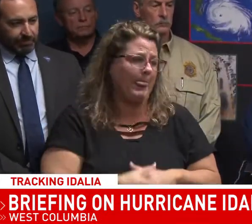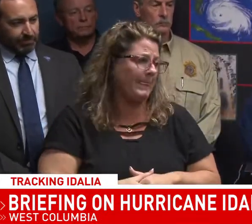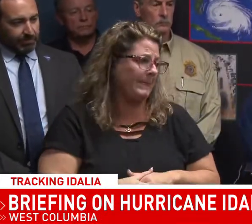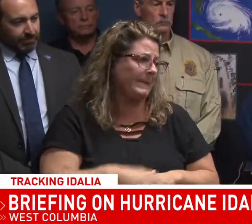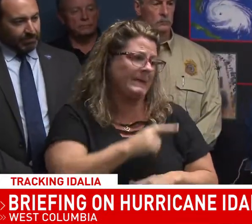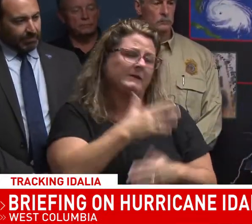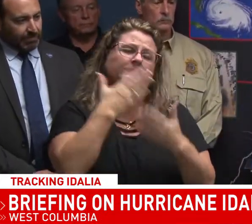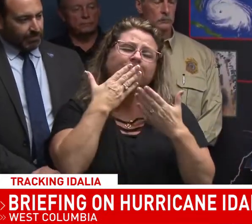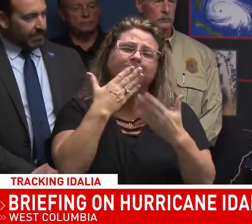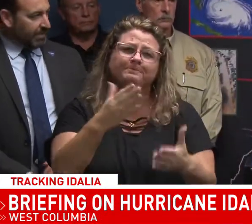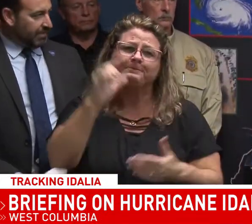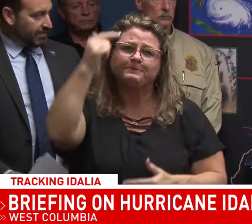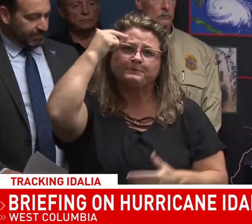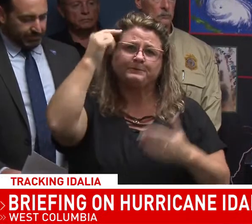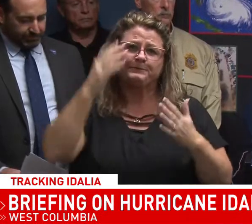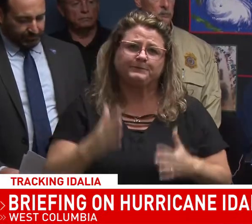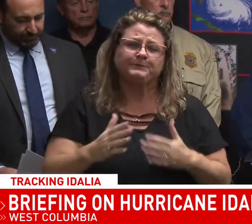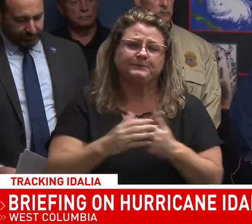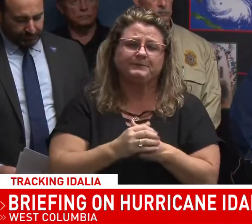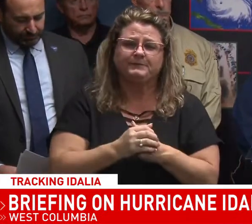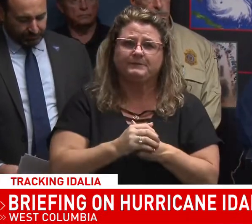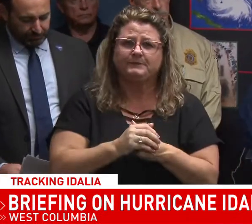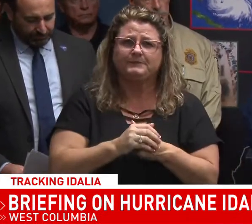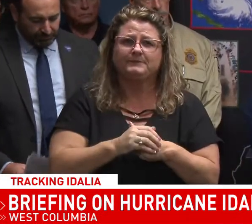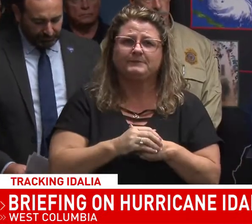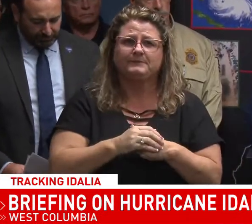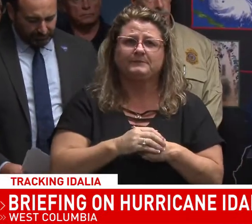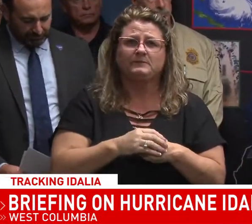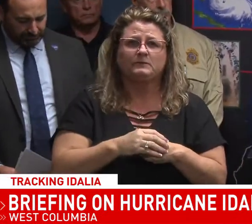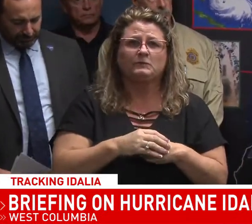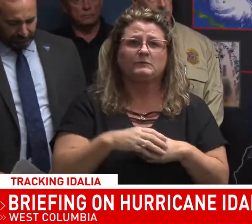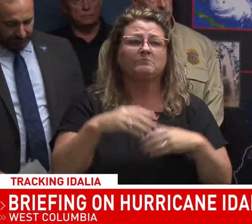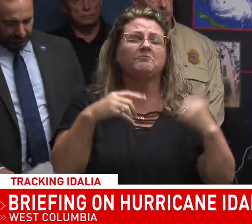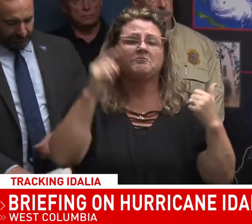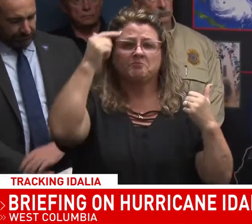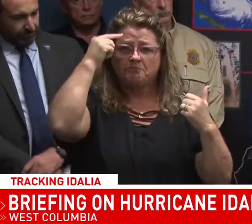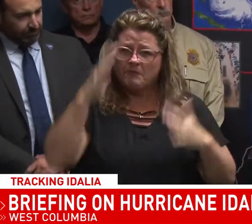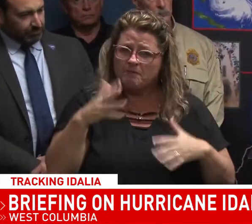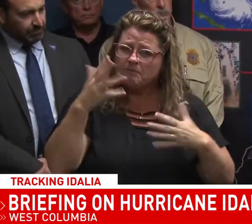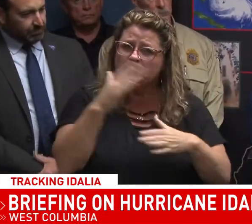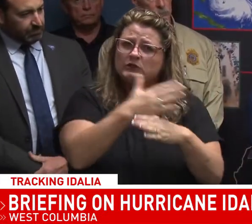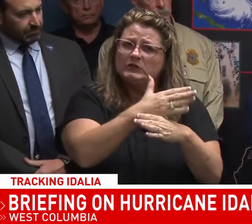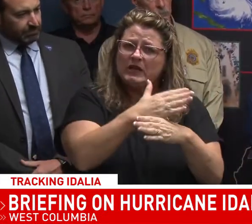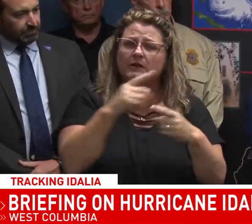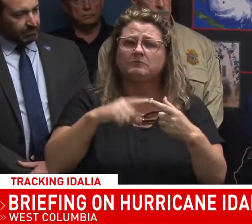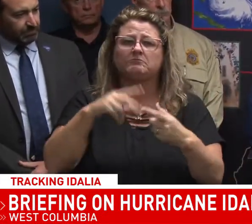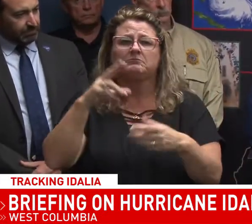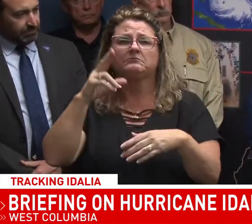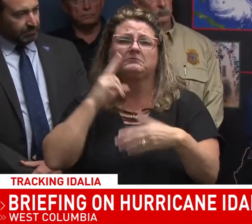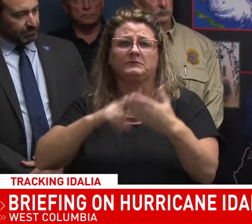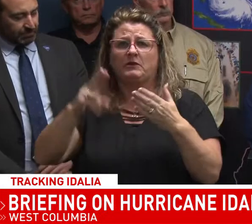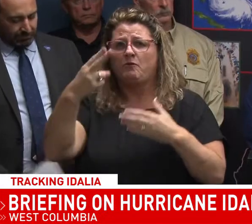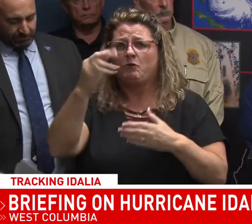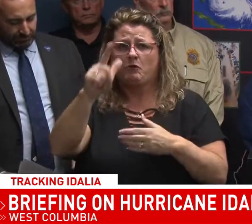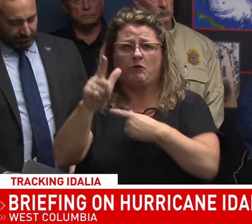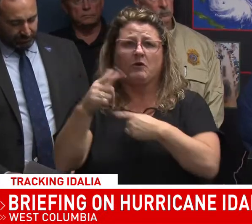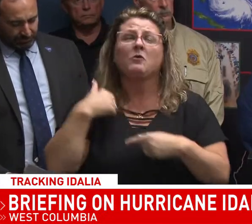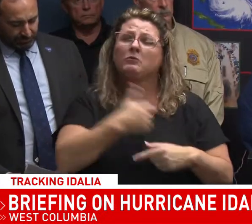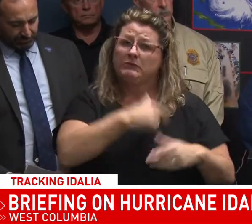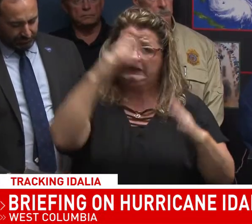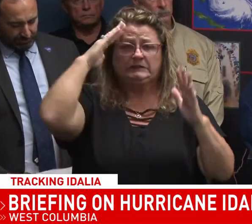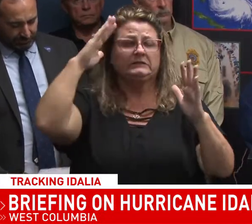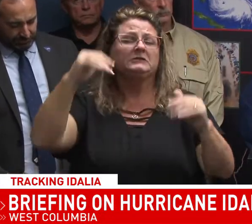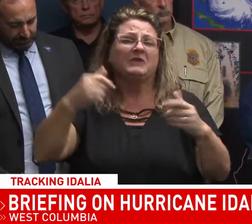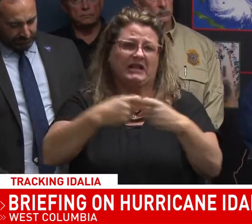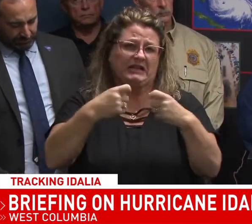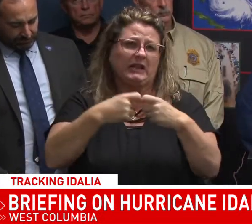Thank you, Governor. As has been shared by the Governor and Secretary Hall, we are expecting power outages